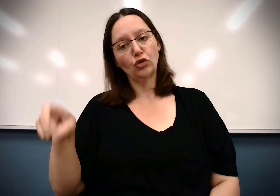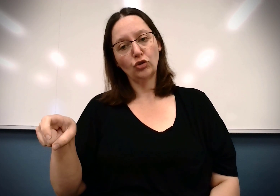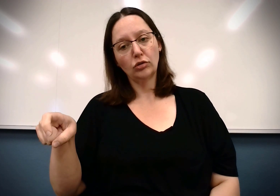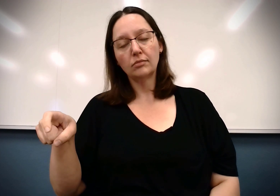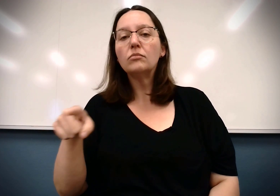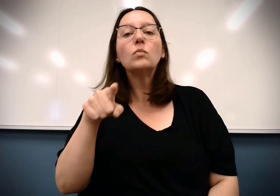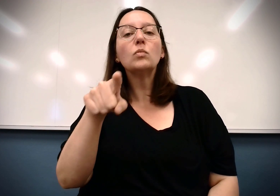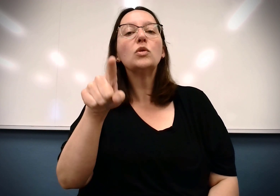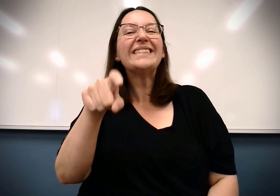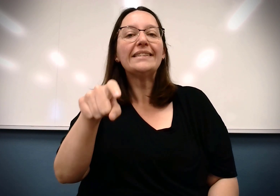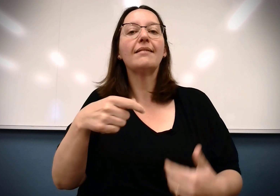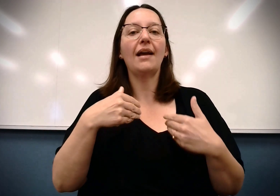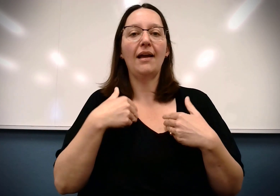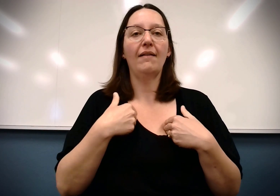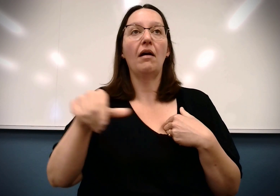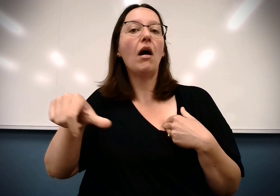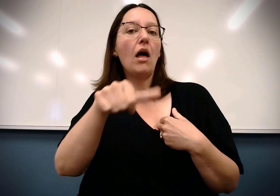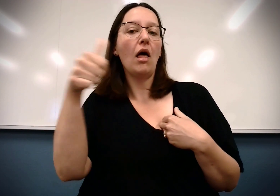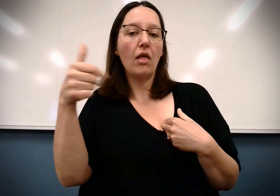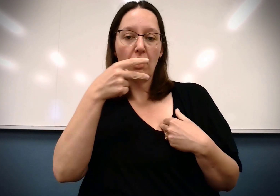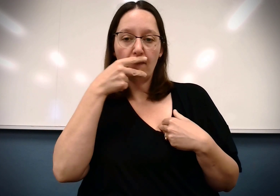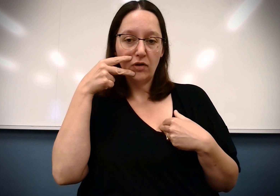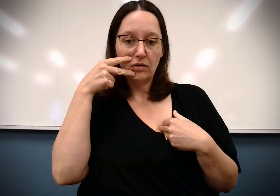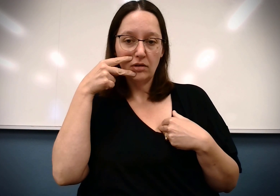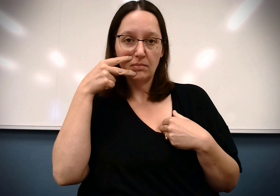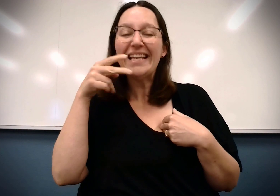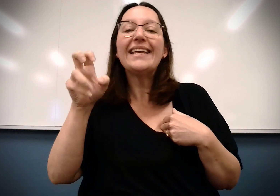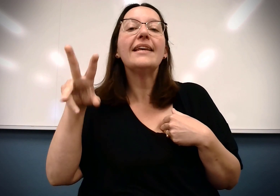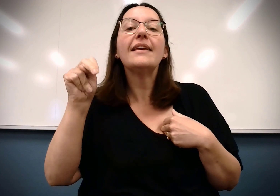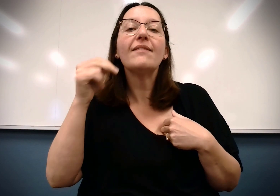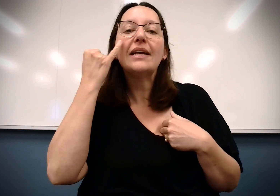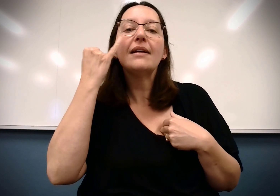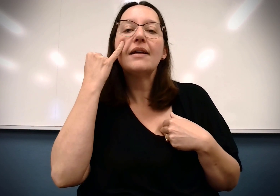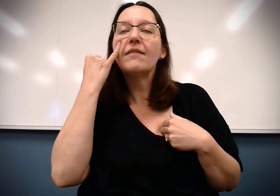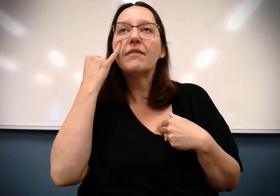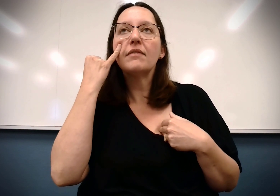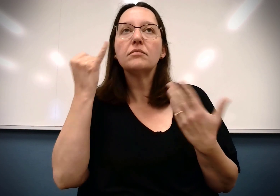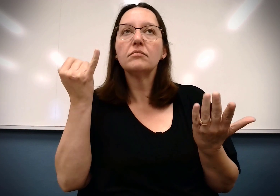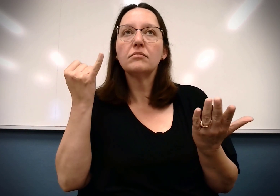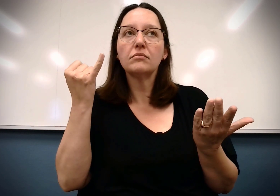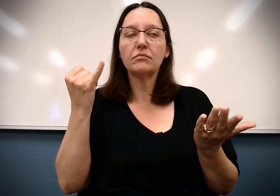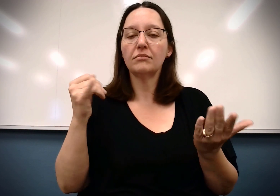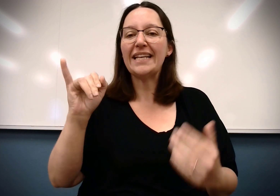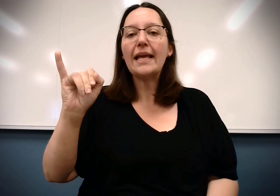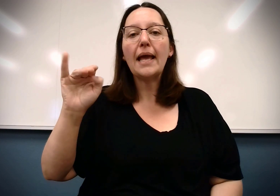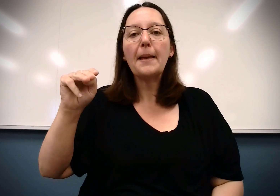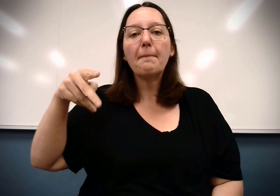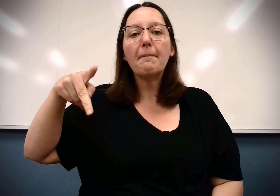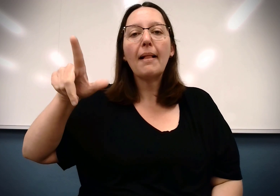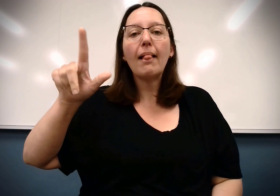should. You need to have another verb, even if it's an implied verb. You